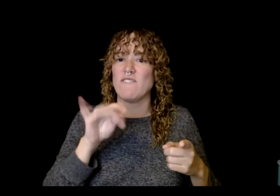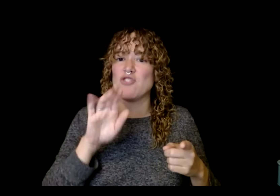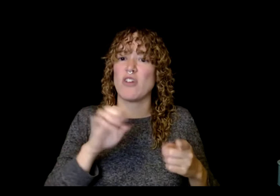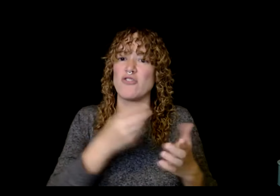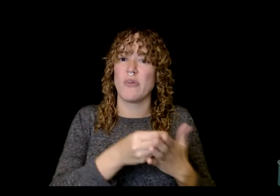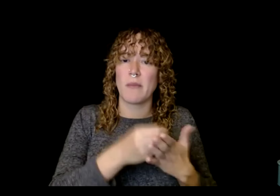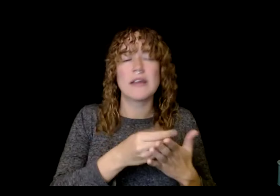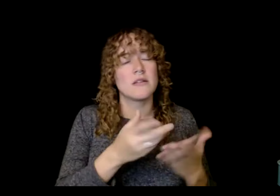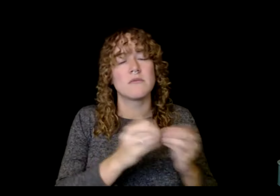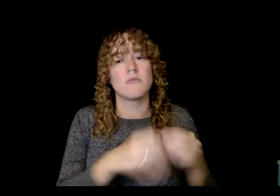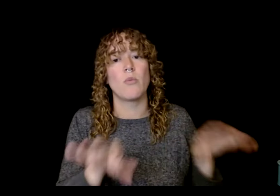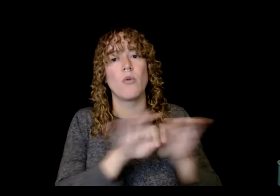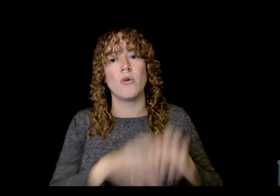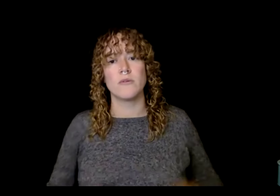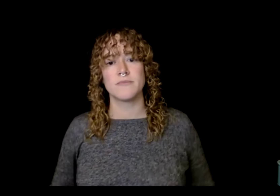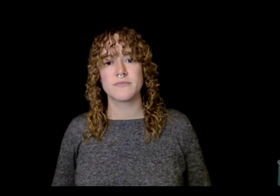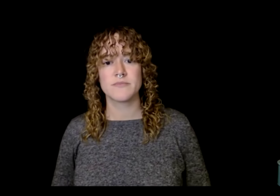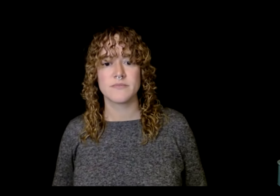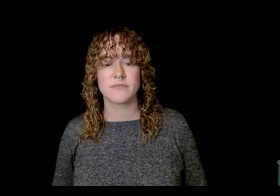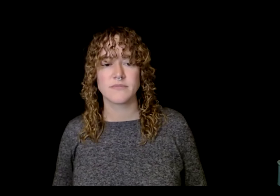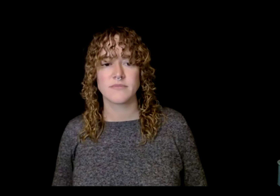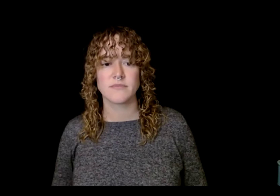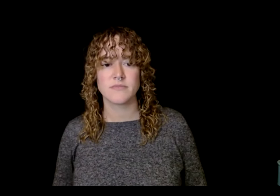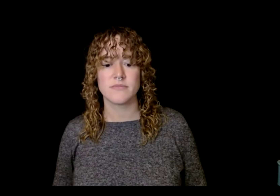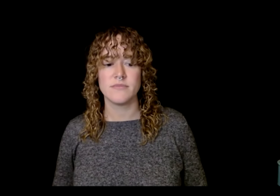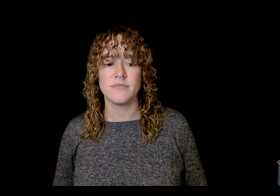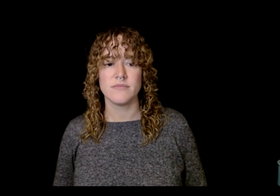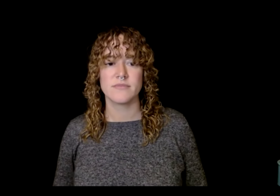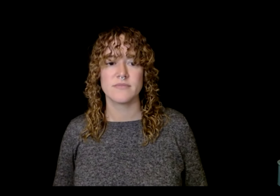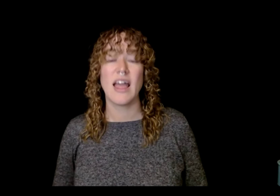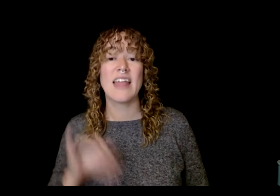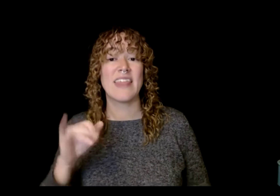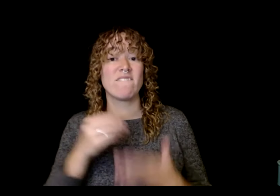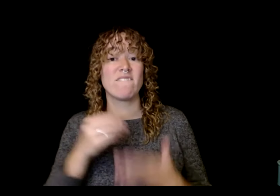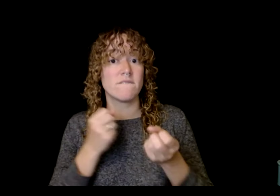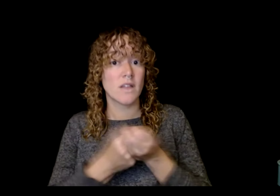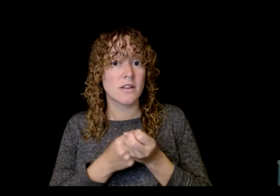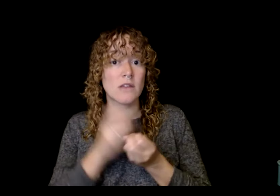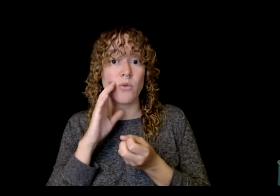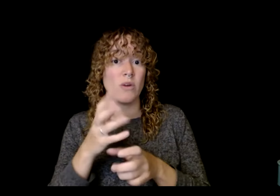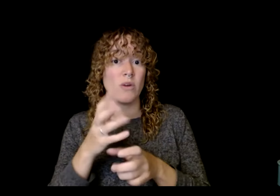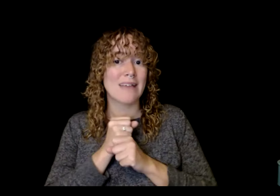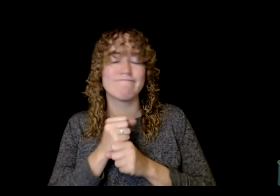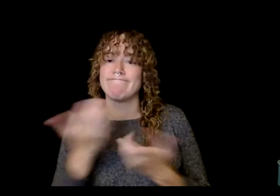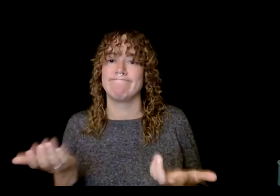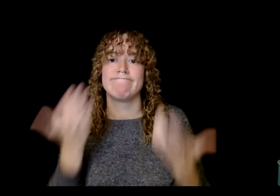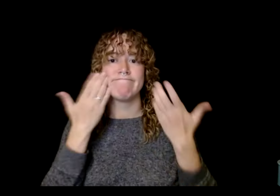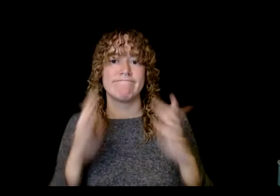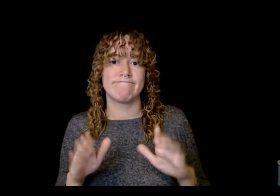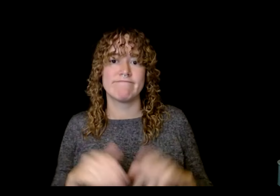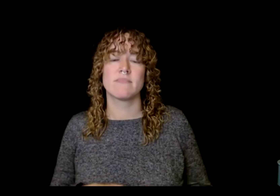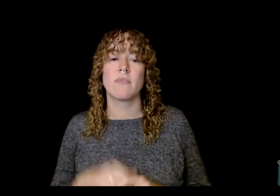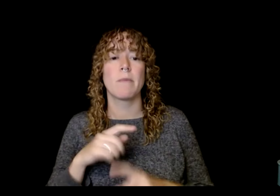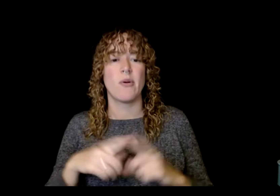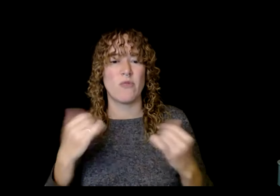know at this point to what funding level we will be able to see, but at the moment, this bill is